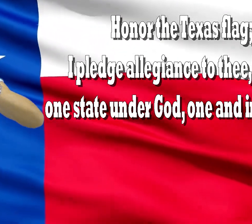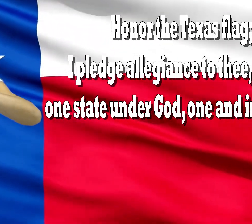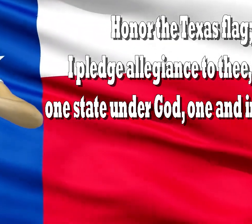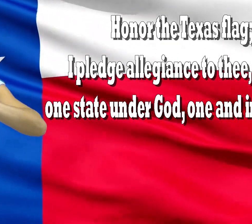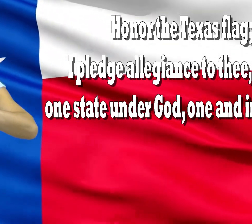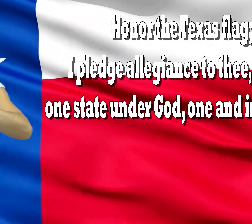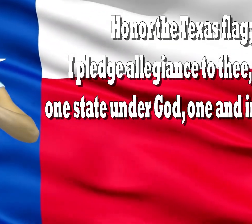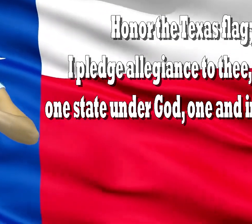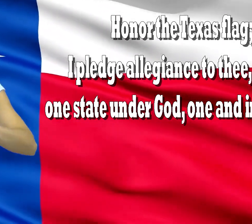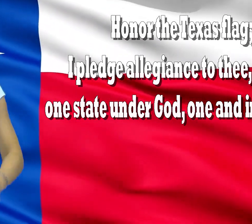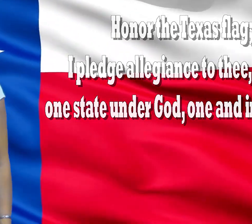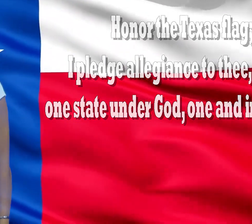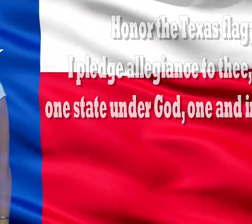and indivisible.